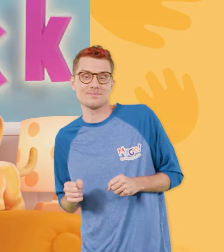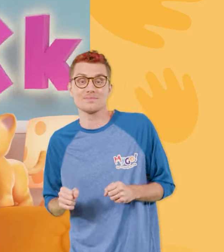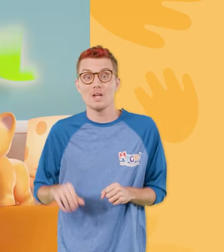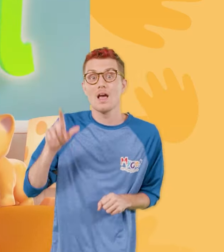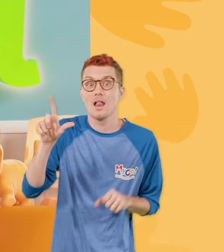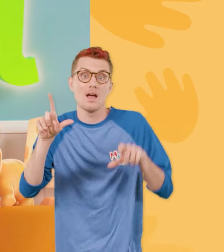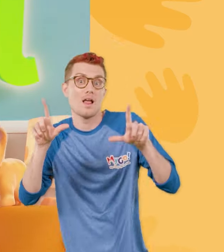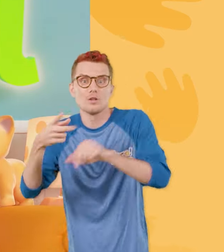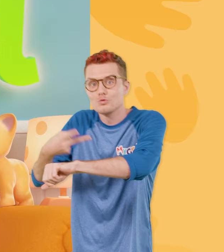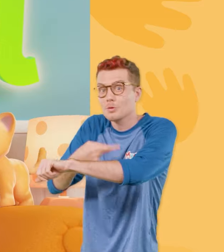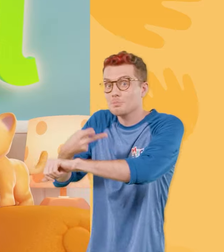L, L, Lamb